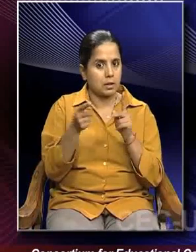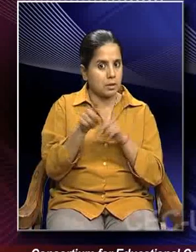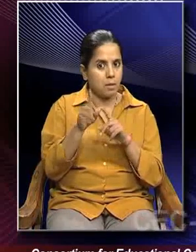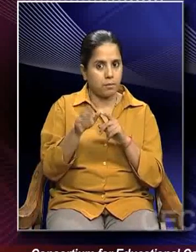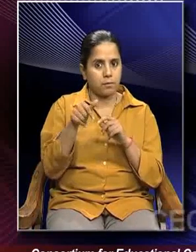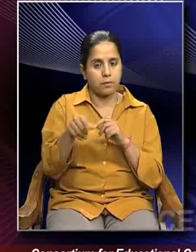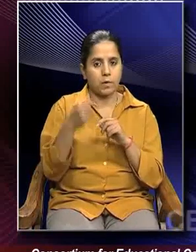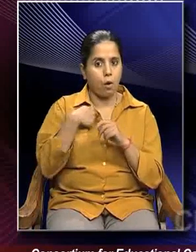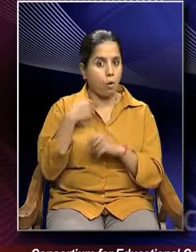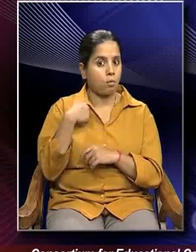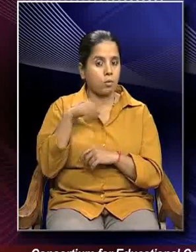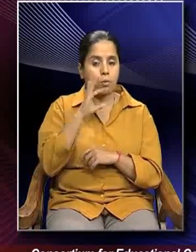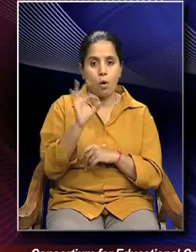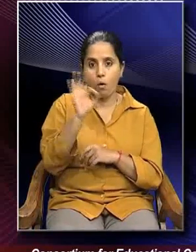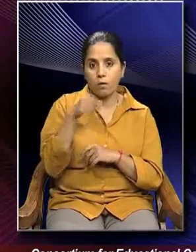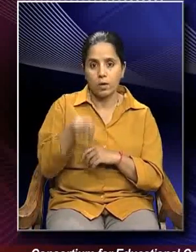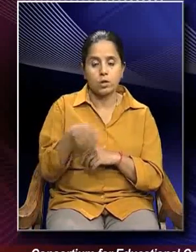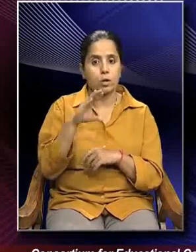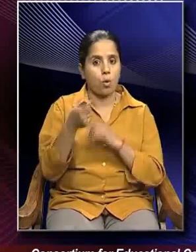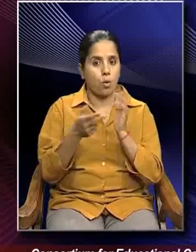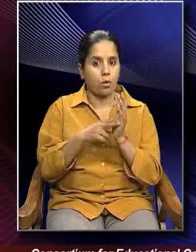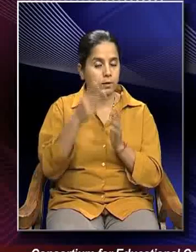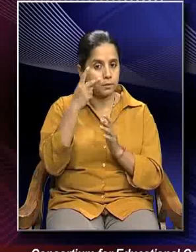an official organ of